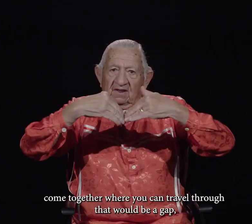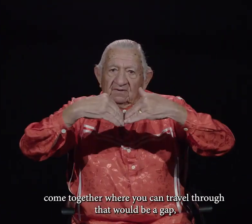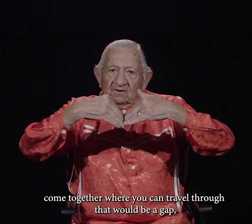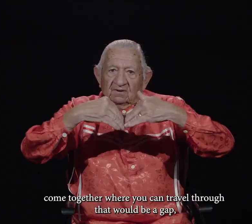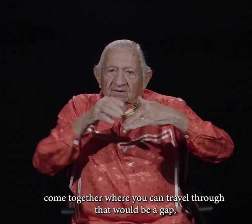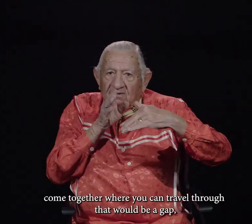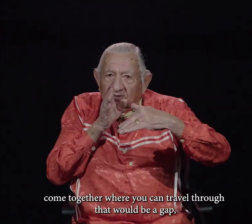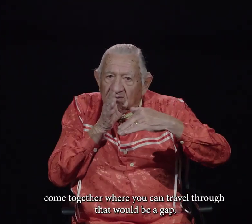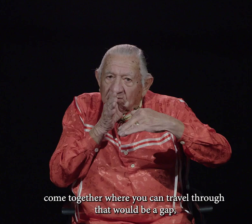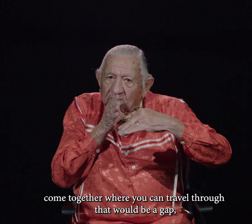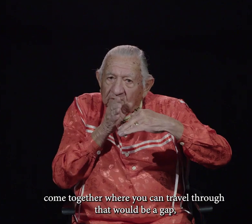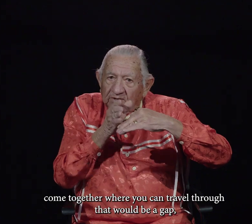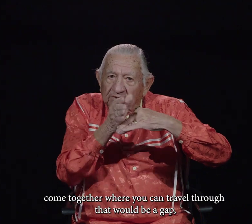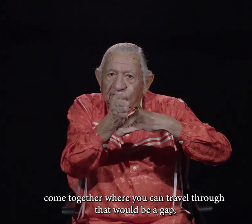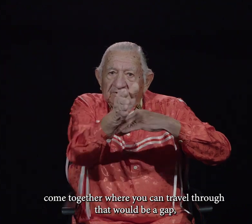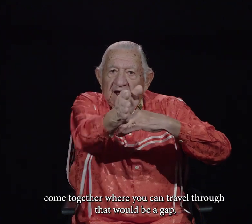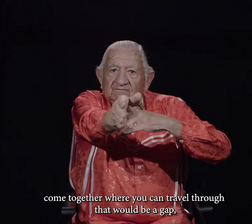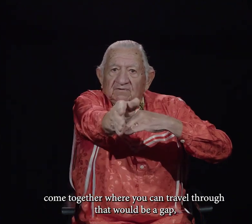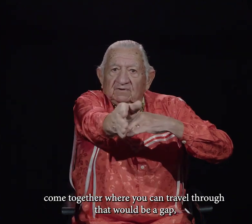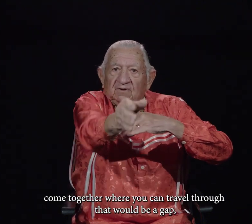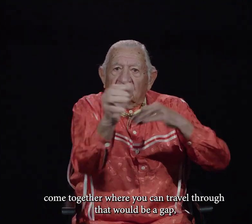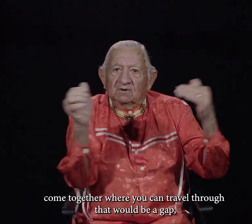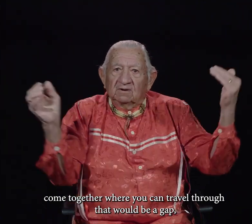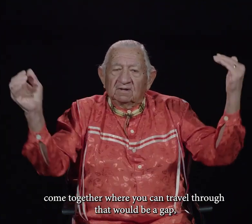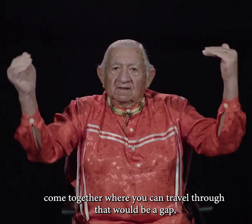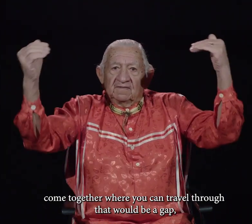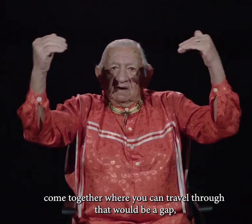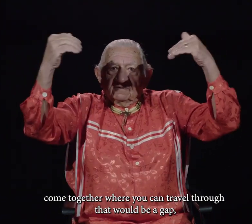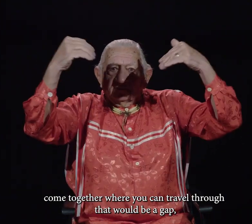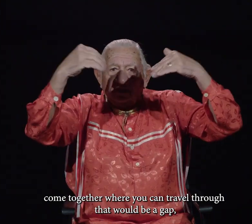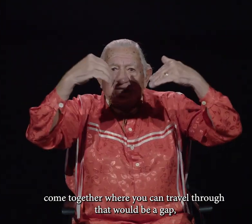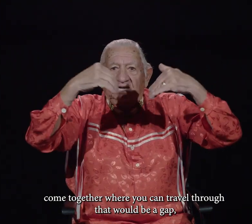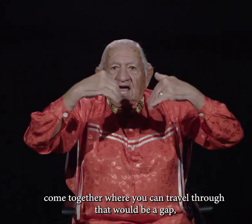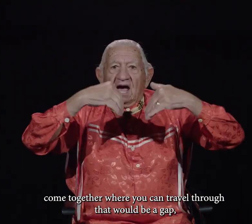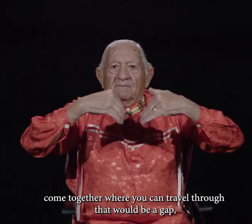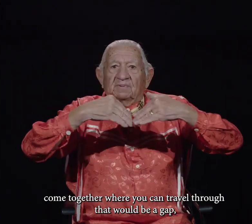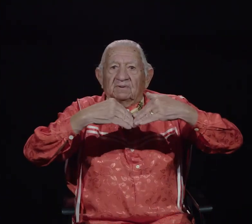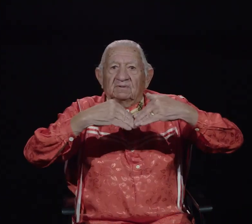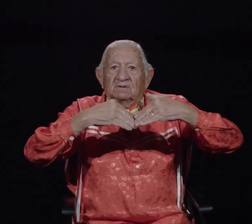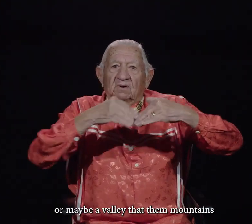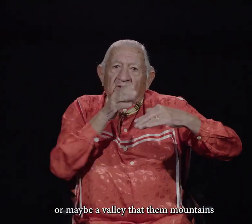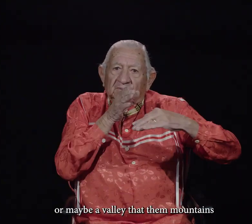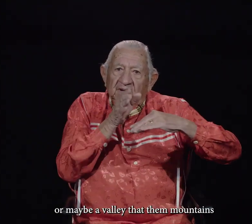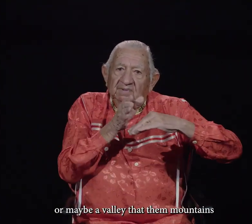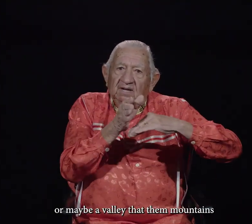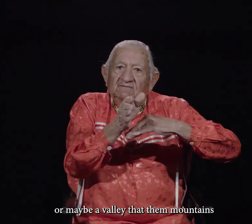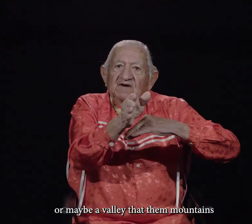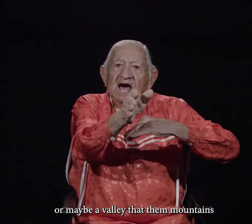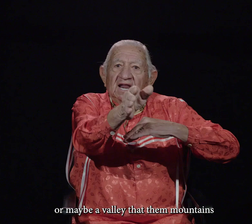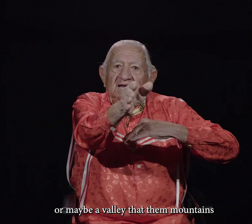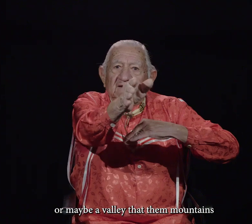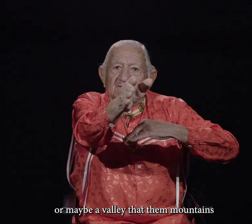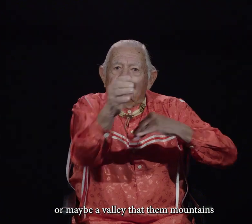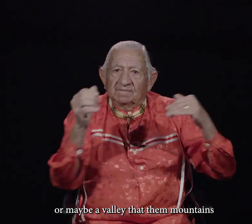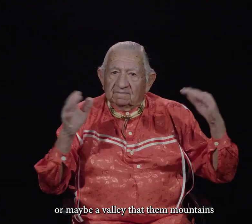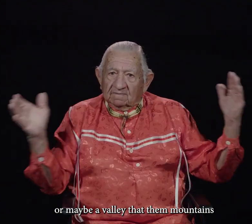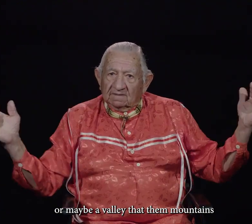together where you can travel through. That would be a gap, or maybe a valley, that